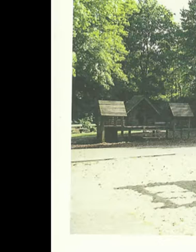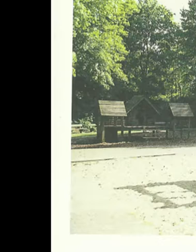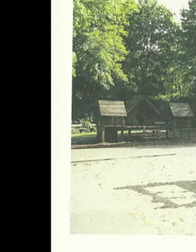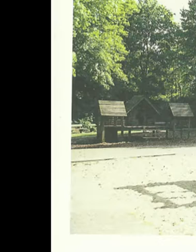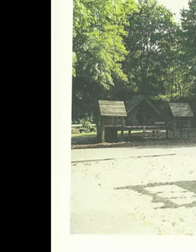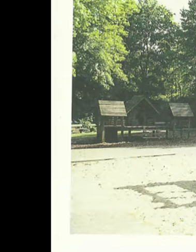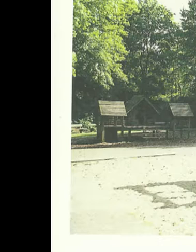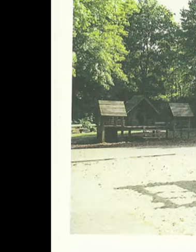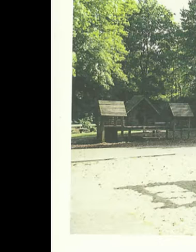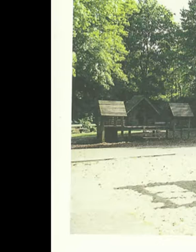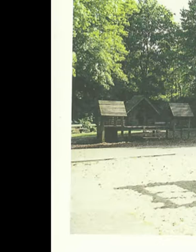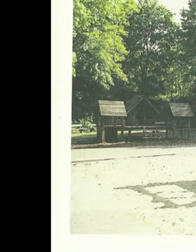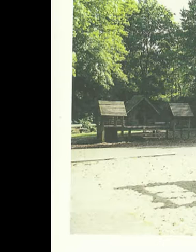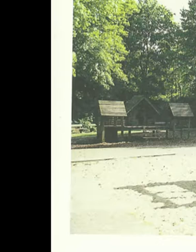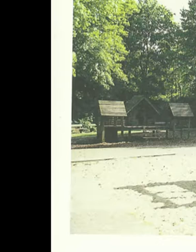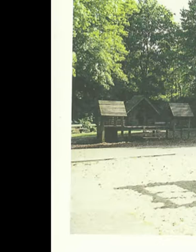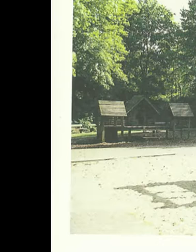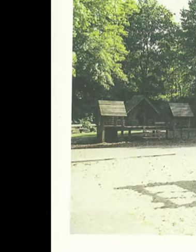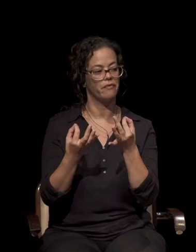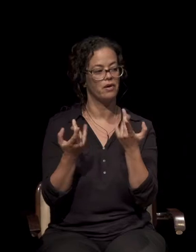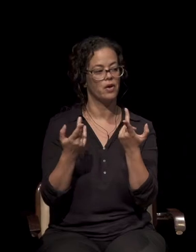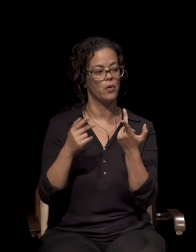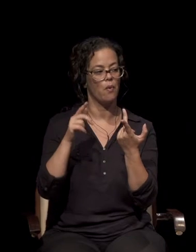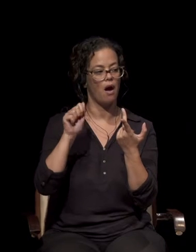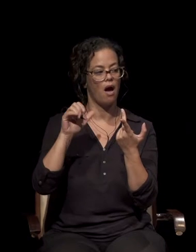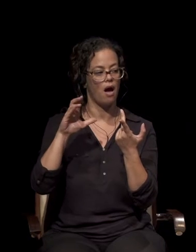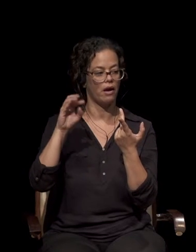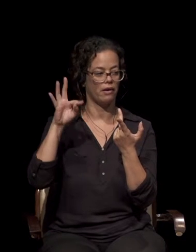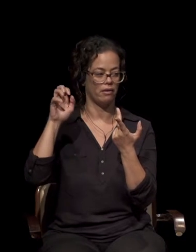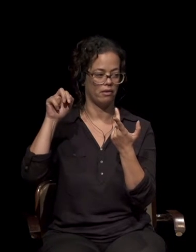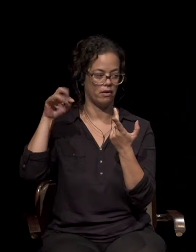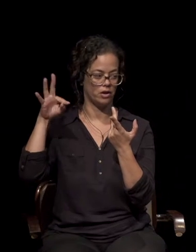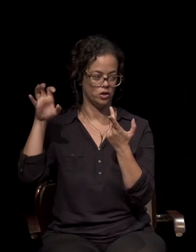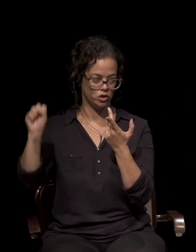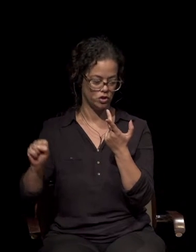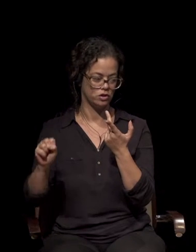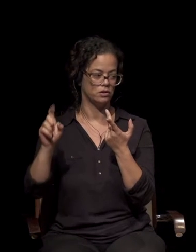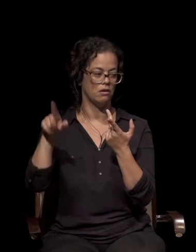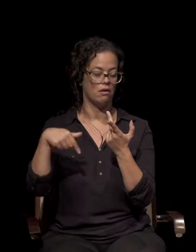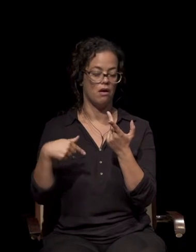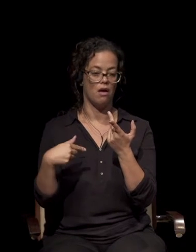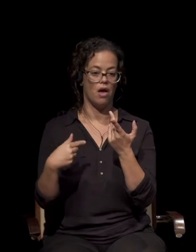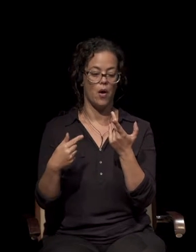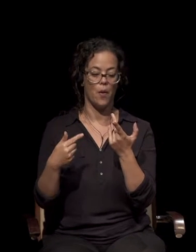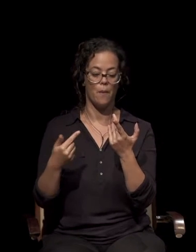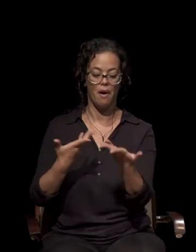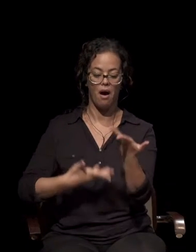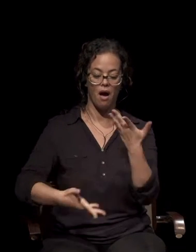of actants, and their interaction must be understood as a mediation of social norm.